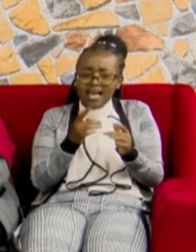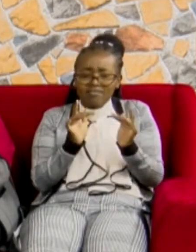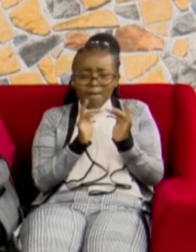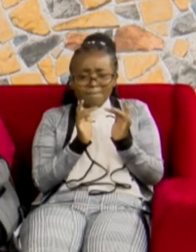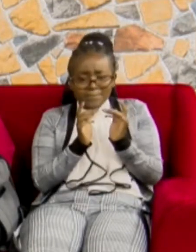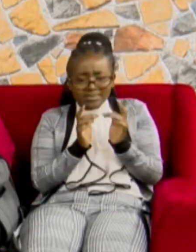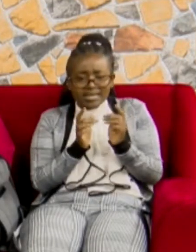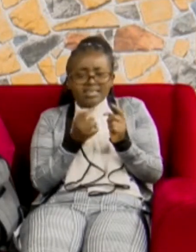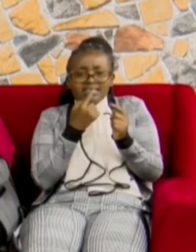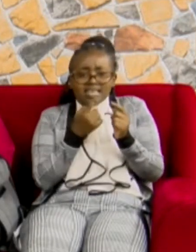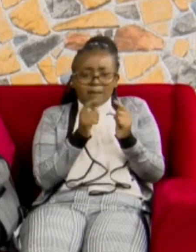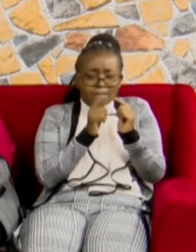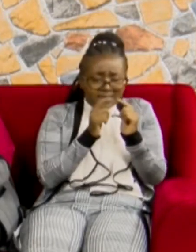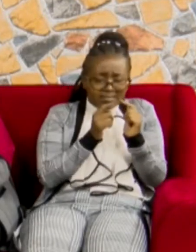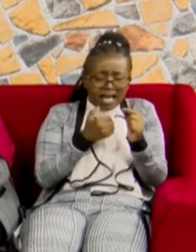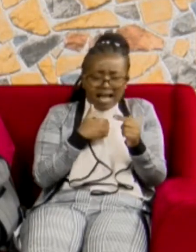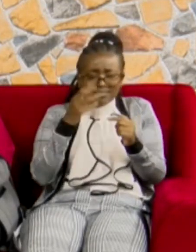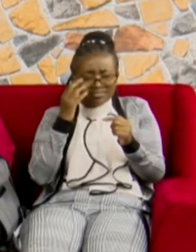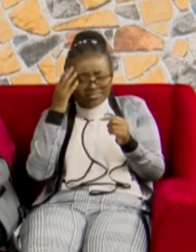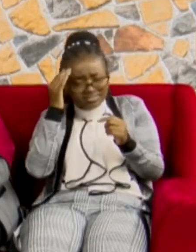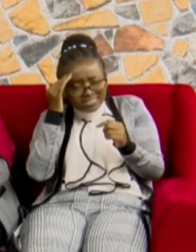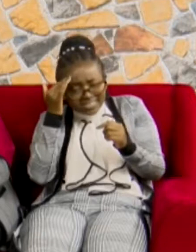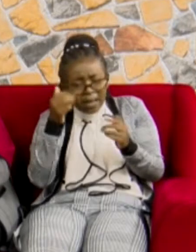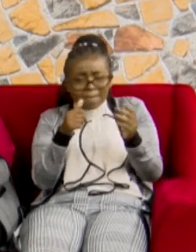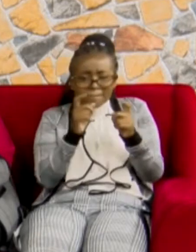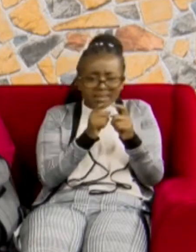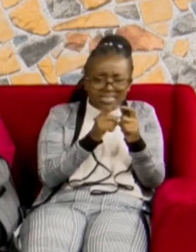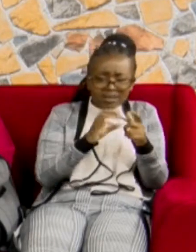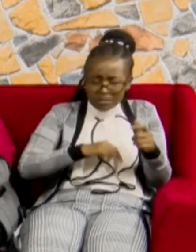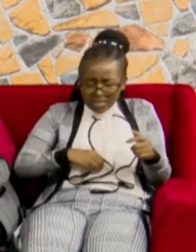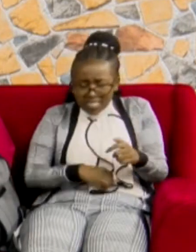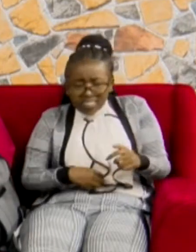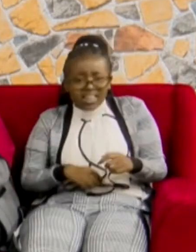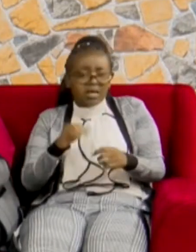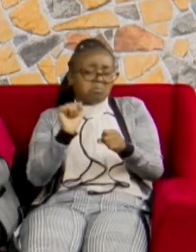have a headache, I have a stomach, he doesn't know how to communicate that. Yes. So how much